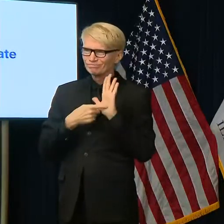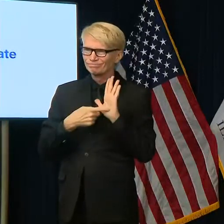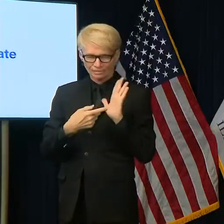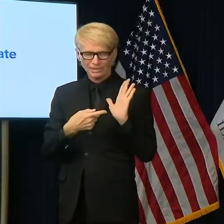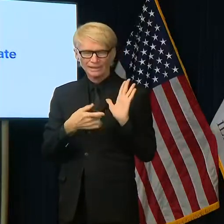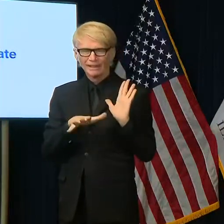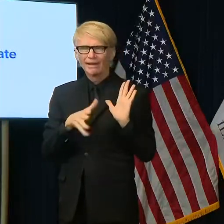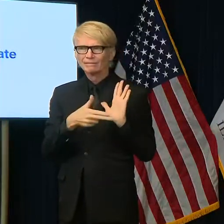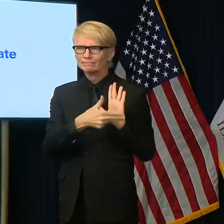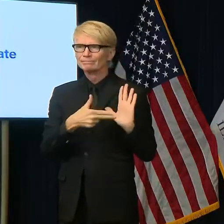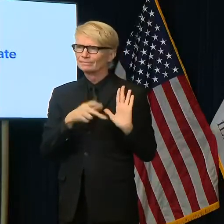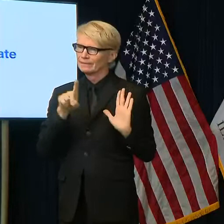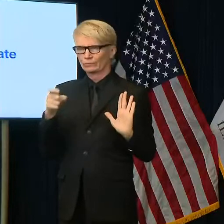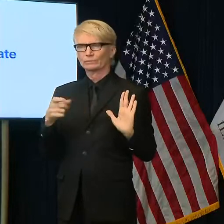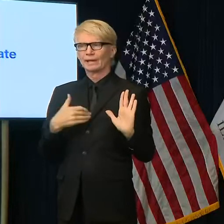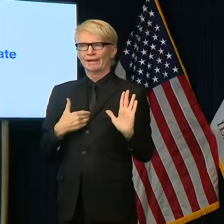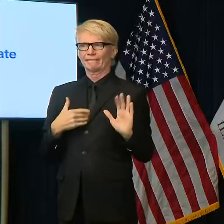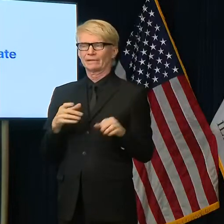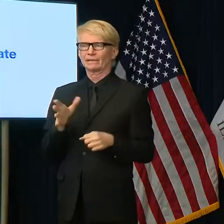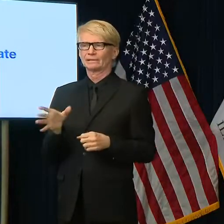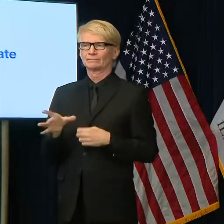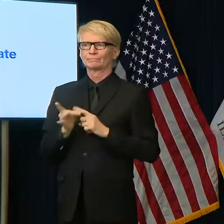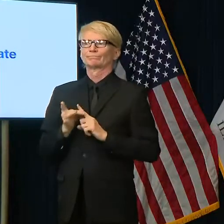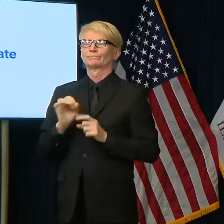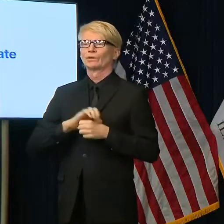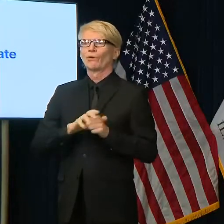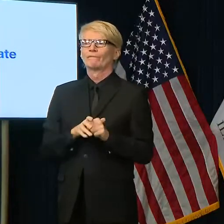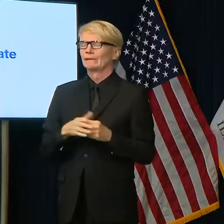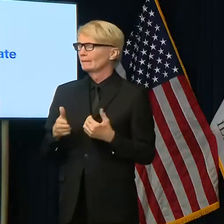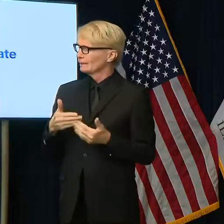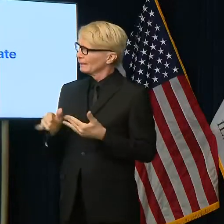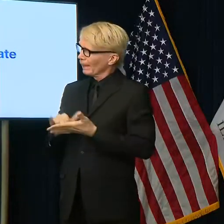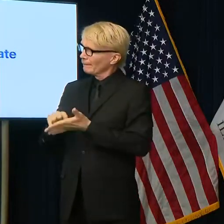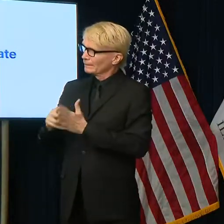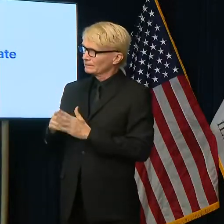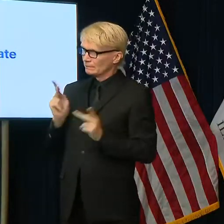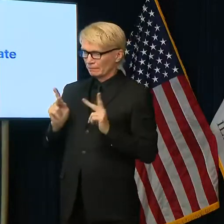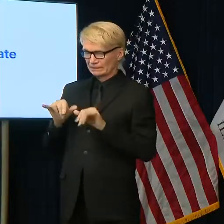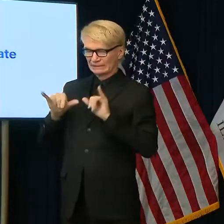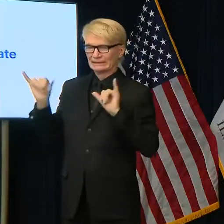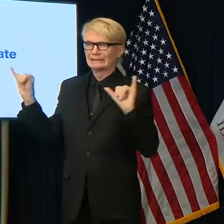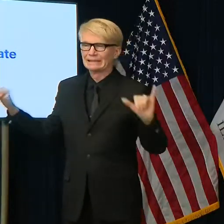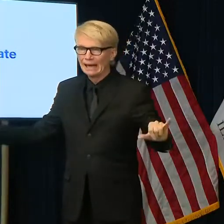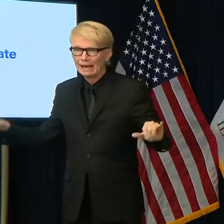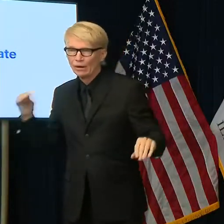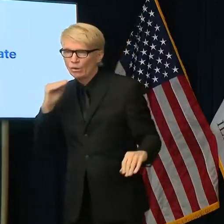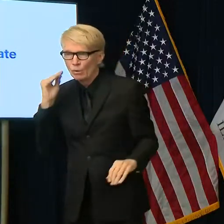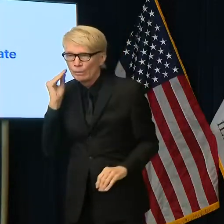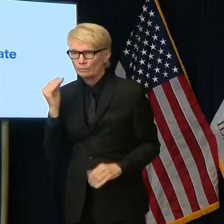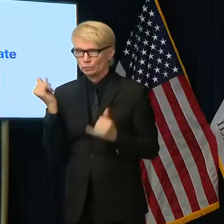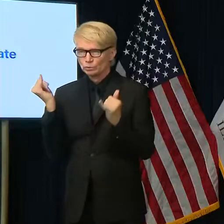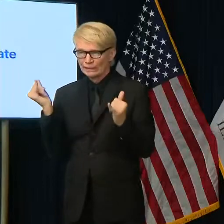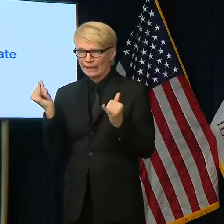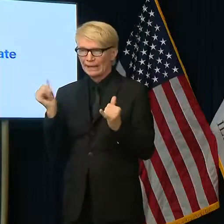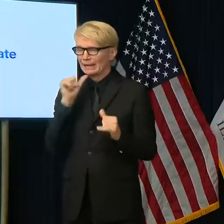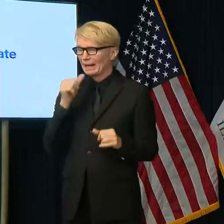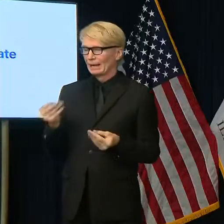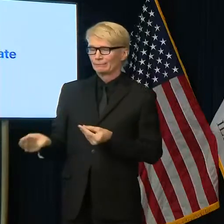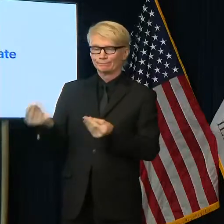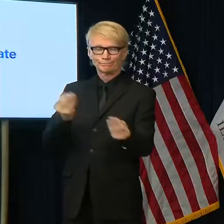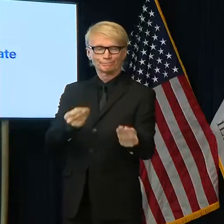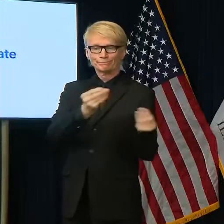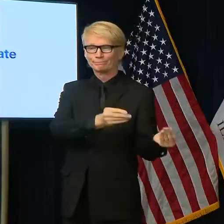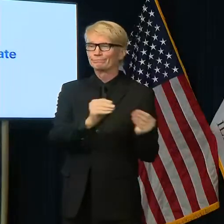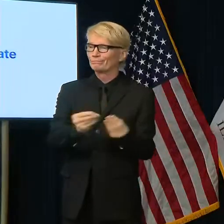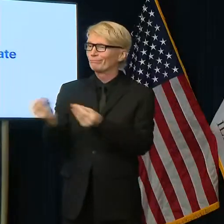means that even if everyone stayed in place today and didn't transmit any infection, we know that some percentage